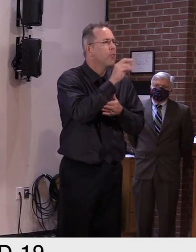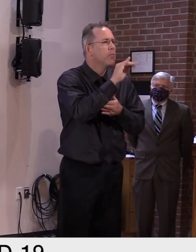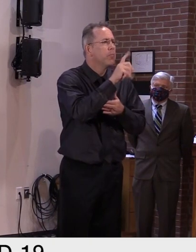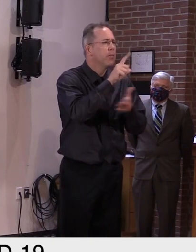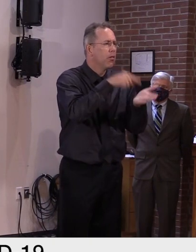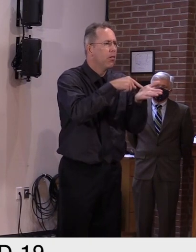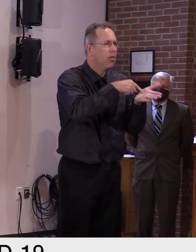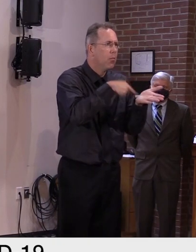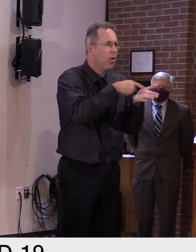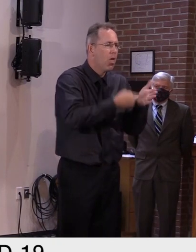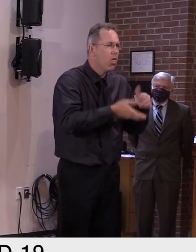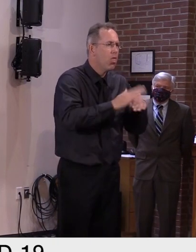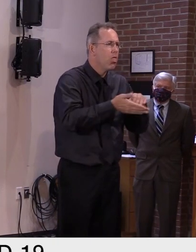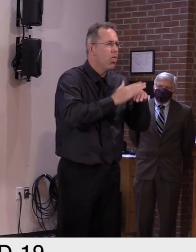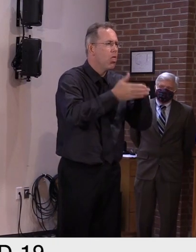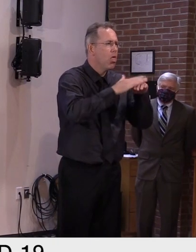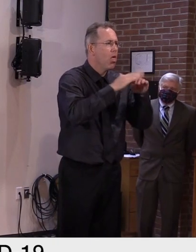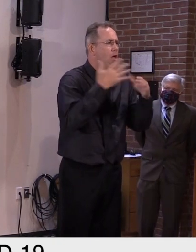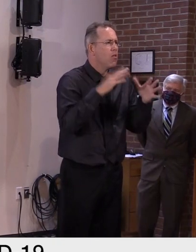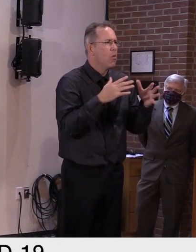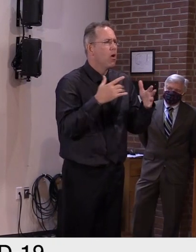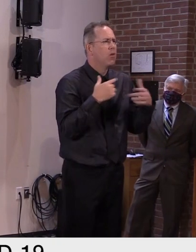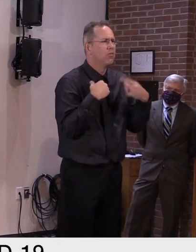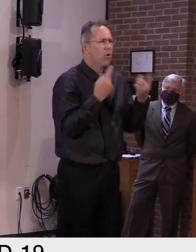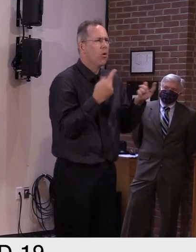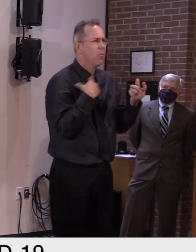for a long time, and that's been beneficial for Vermont.